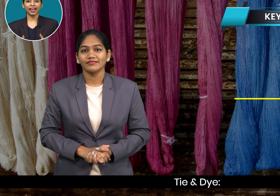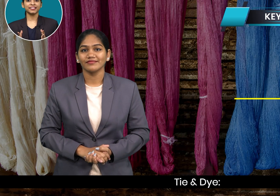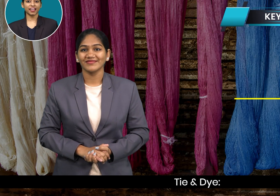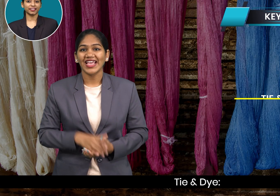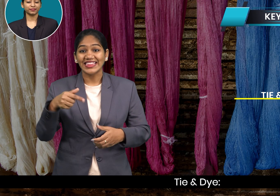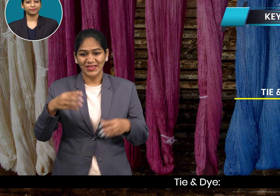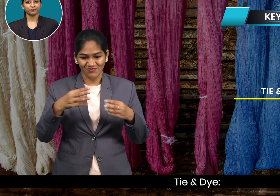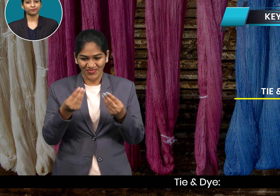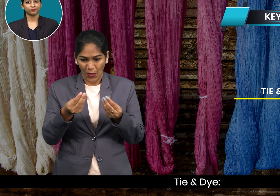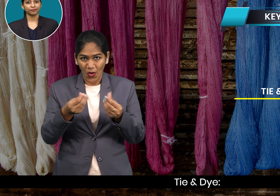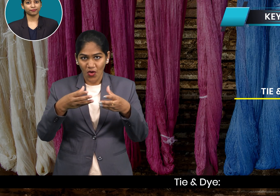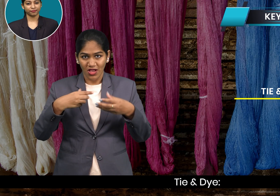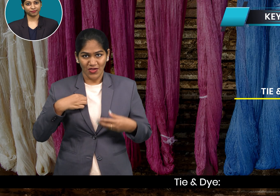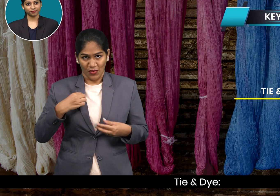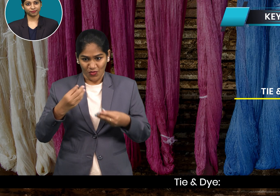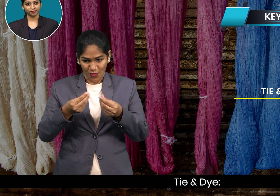Tie and dye.